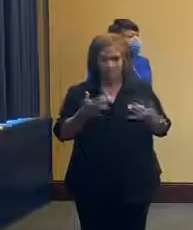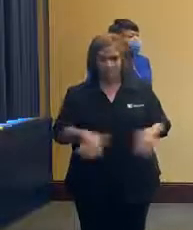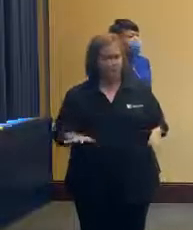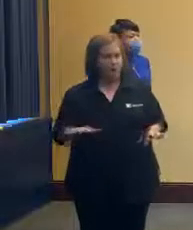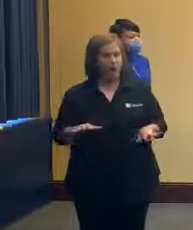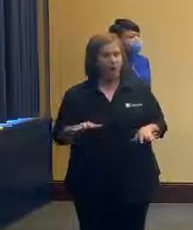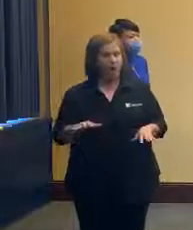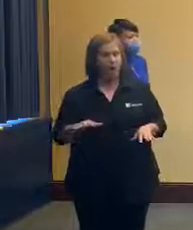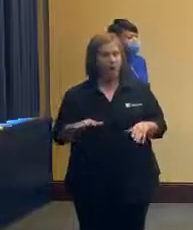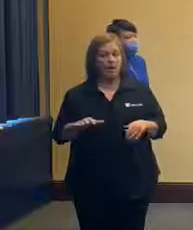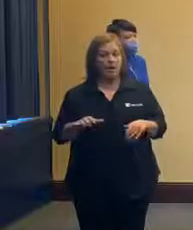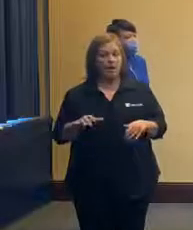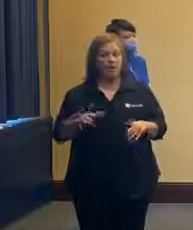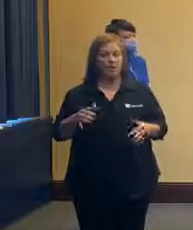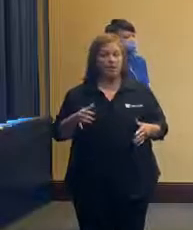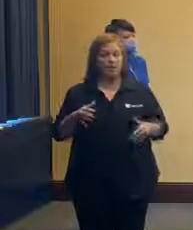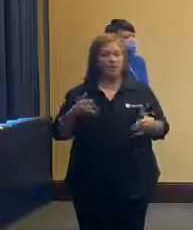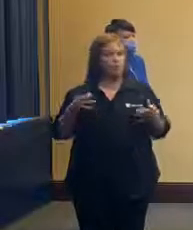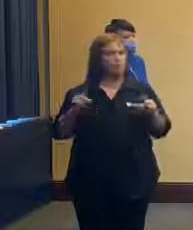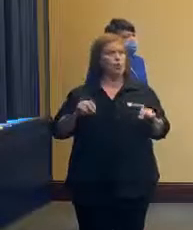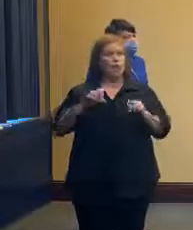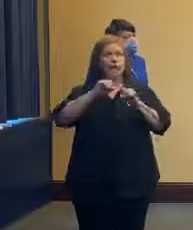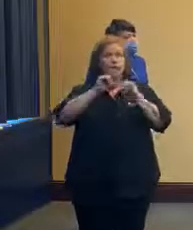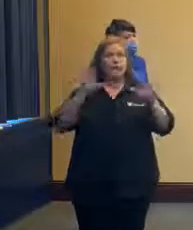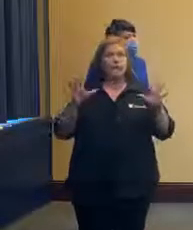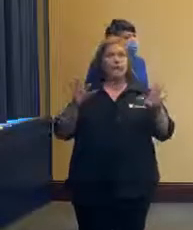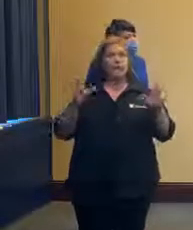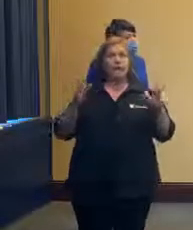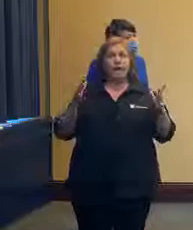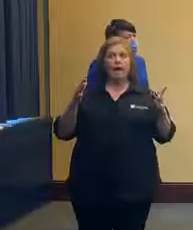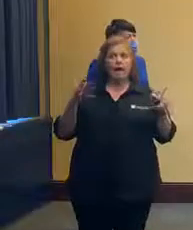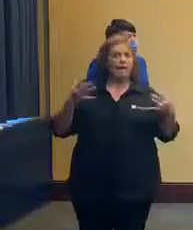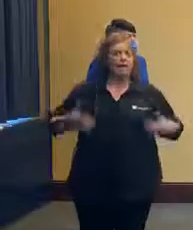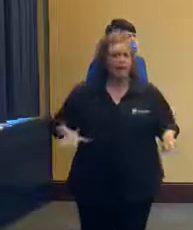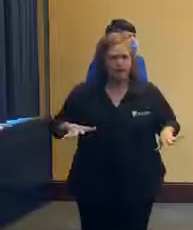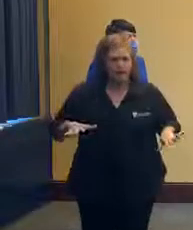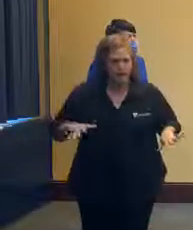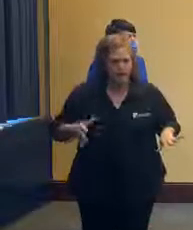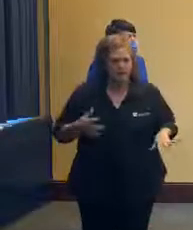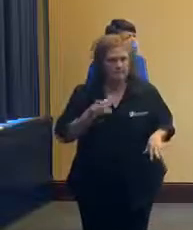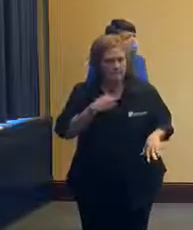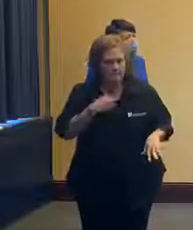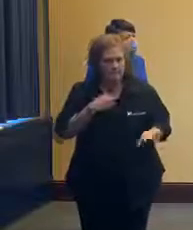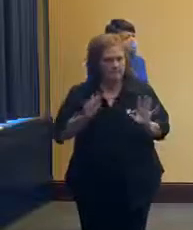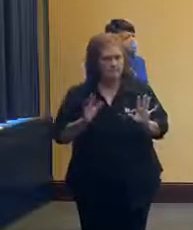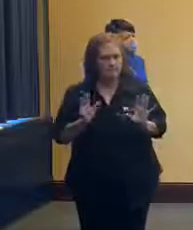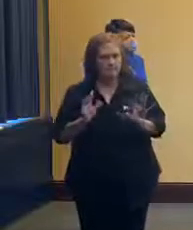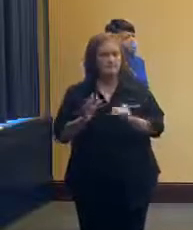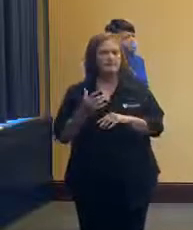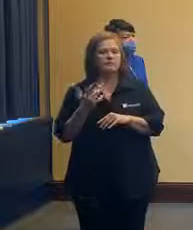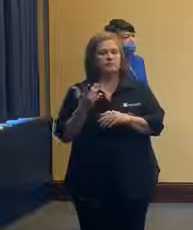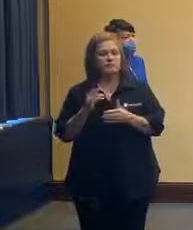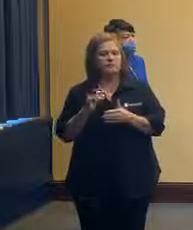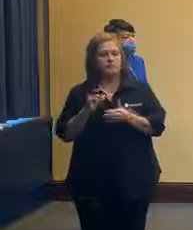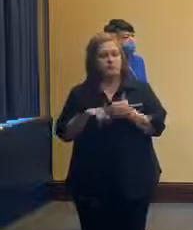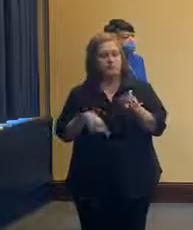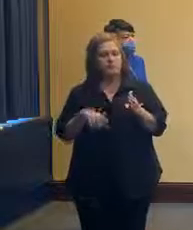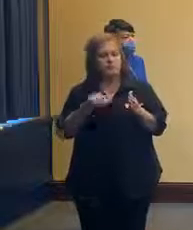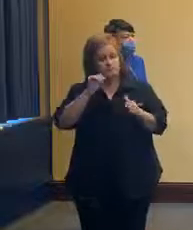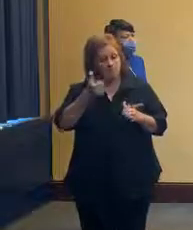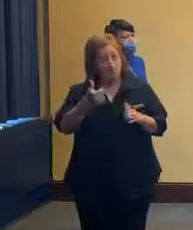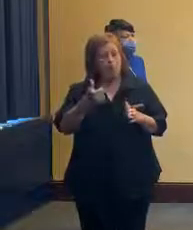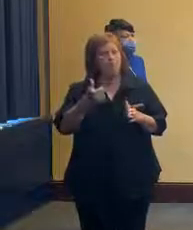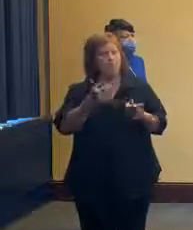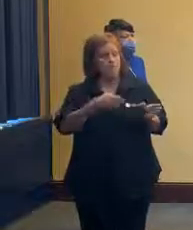wait till your car's out of gas before you decide to go to the gas station. So tomorrow, what that will be providing is to